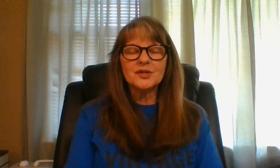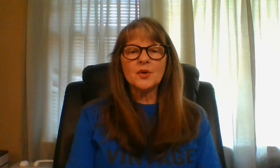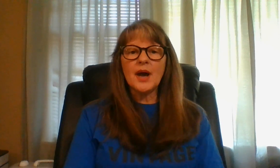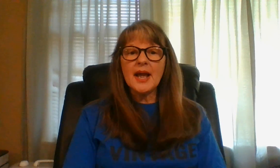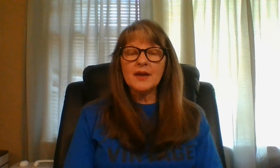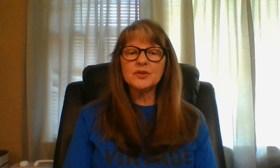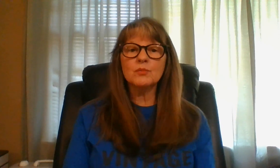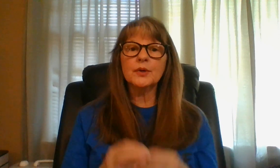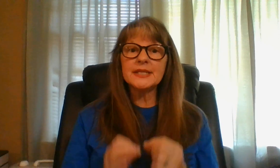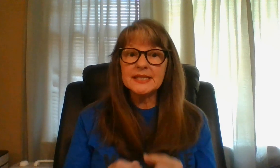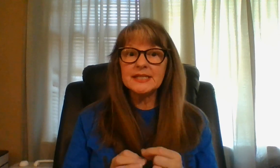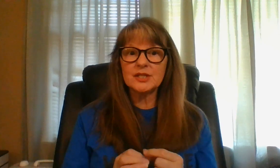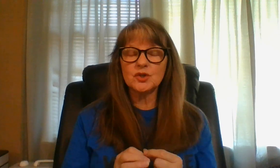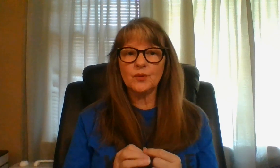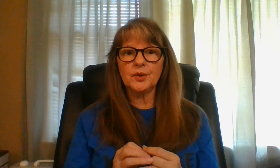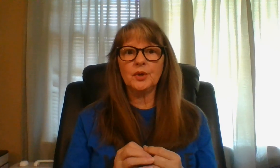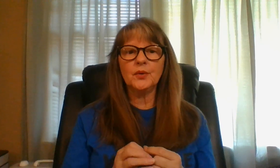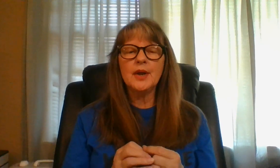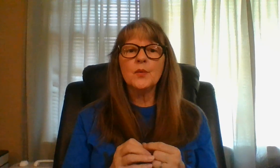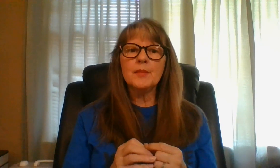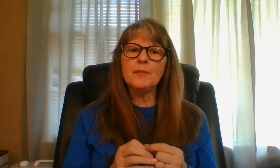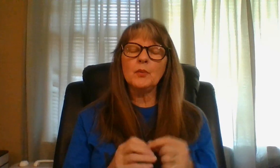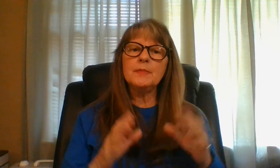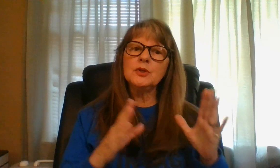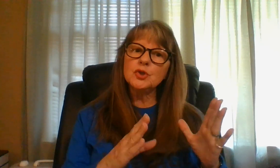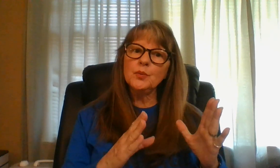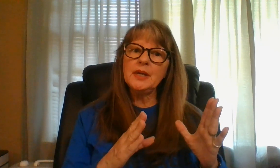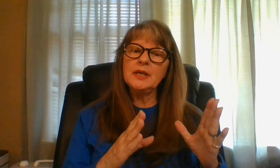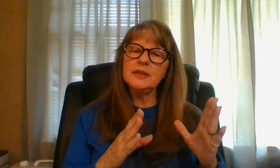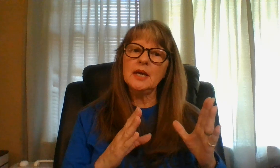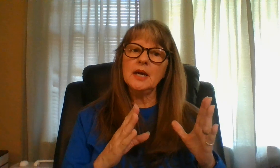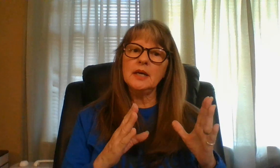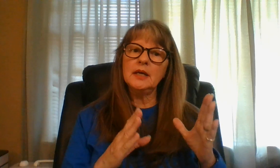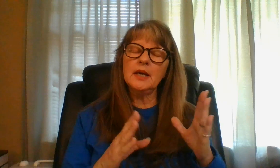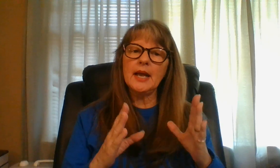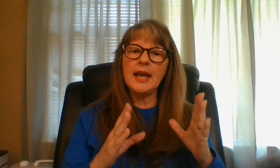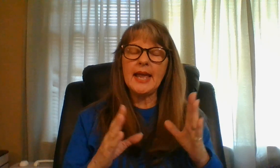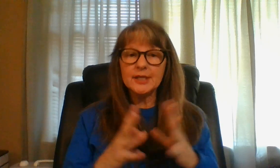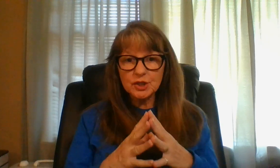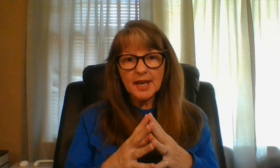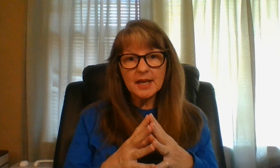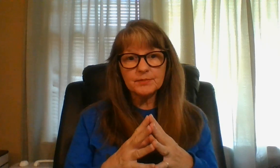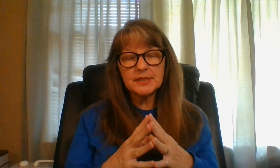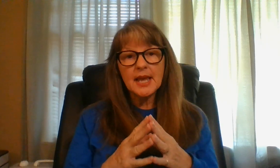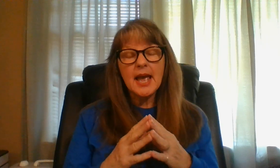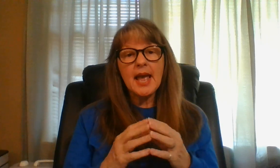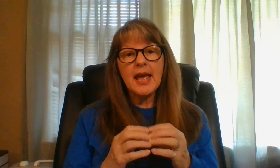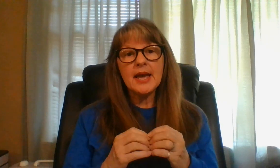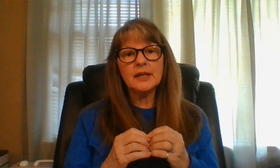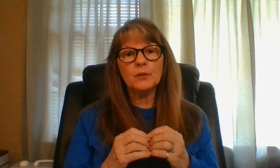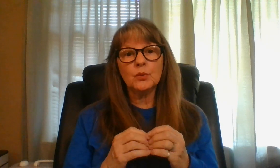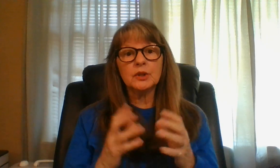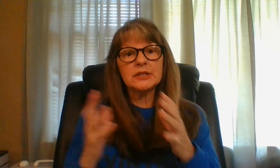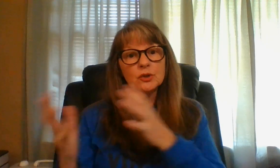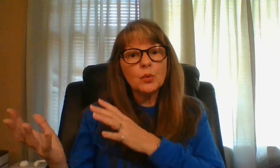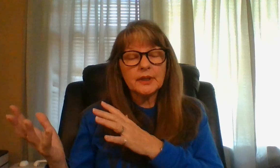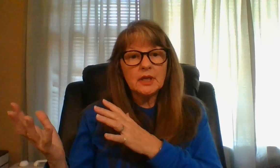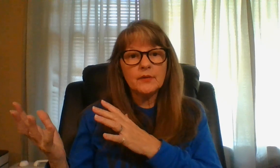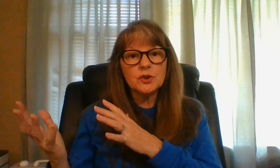So I have some more sentences for you. Remember, we've been doing the hand shapes and we're still working on the